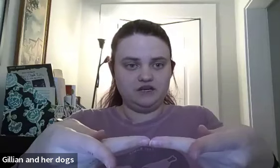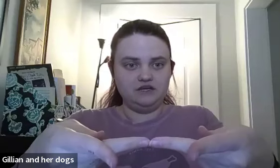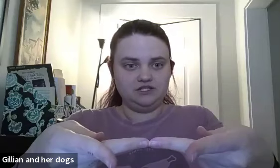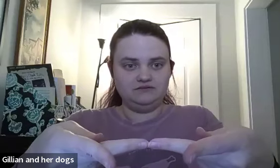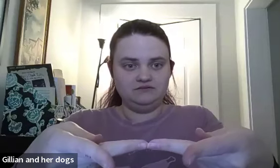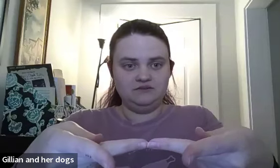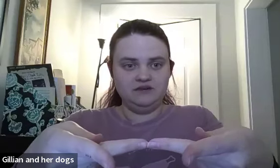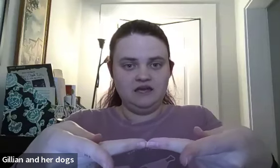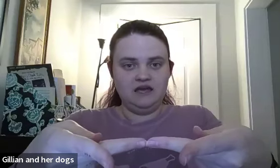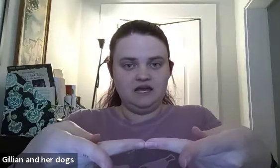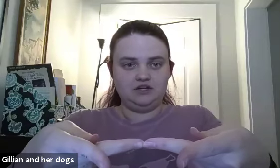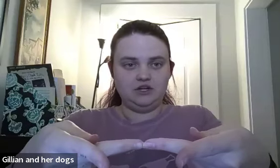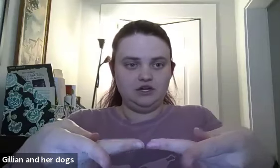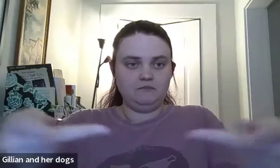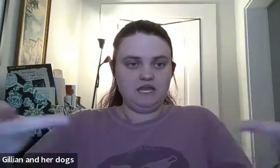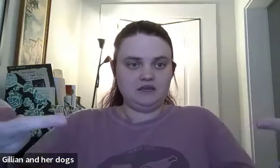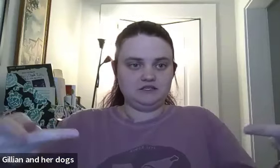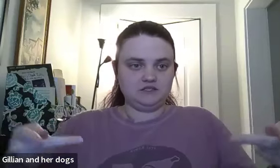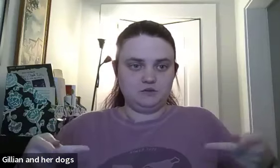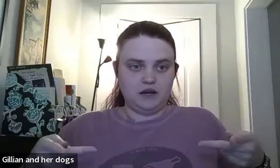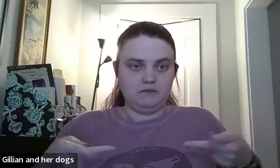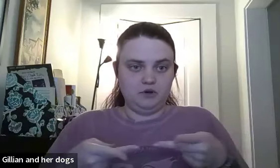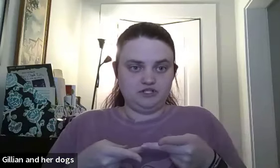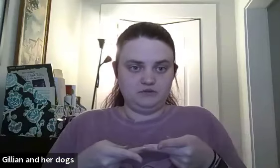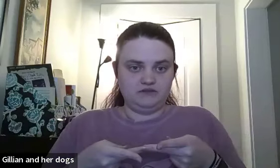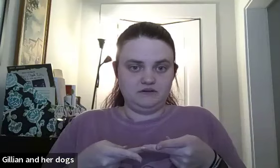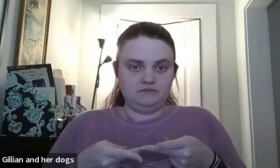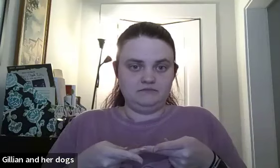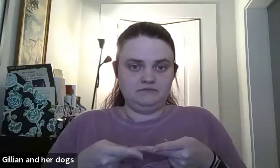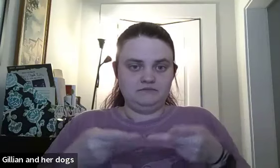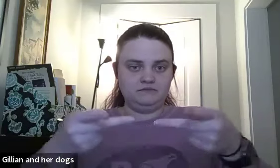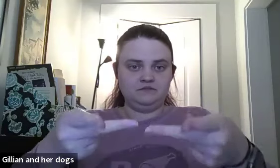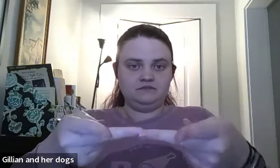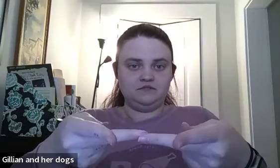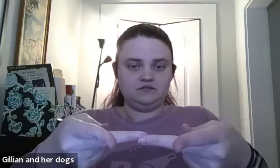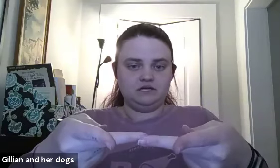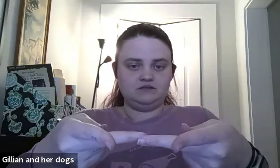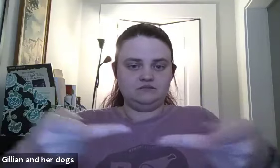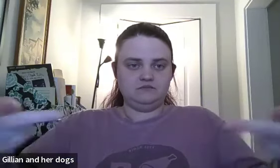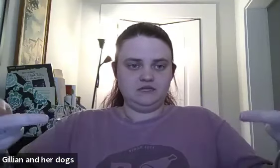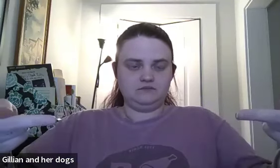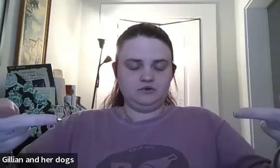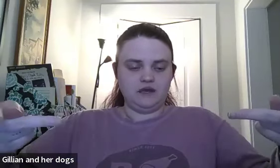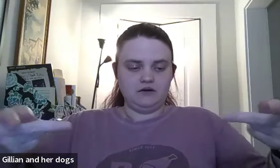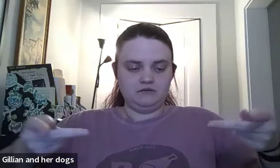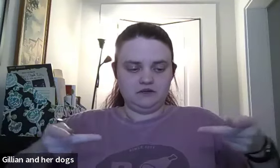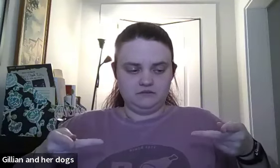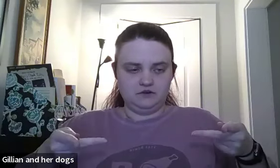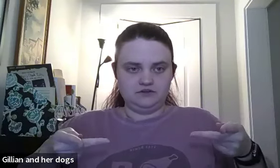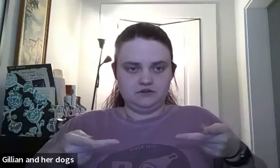touch. And you're going to make a square motion with them. So it's pull them out, come